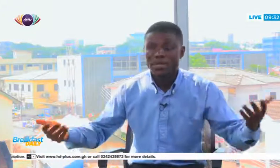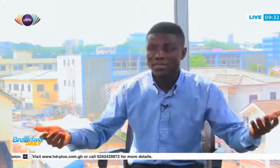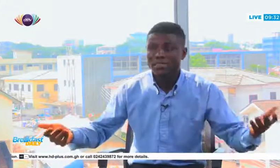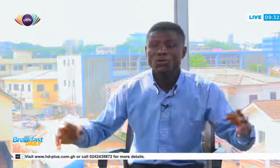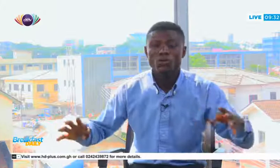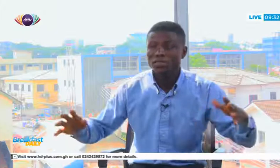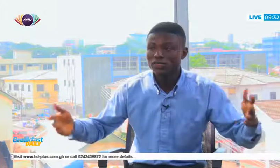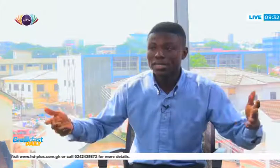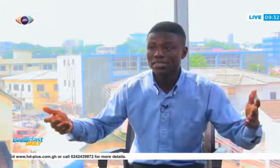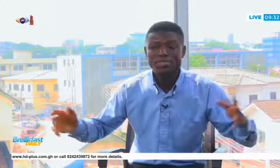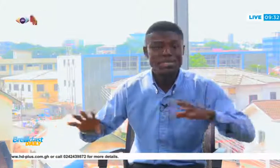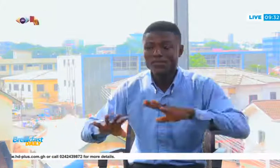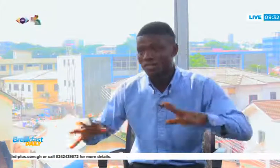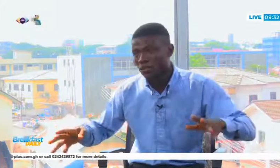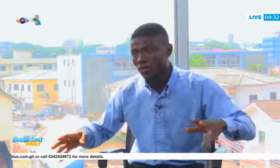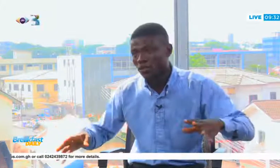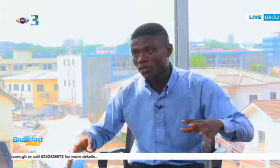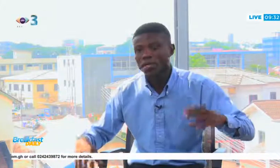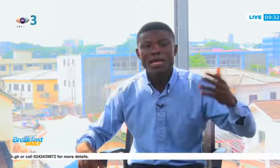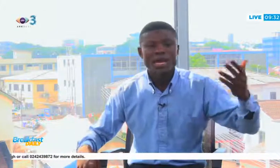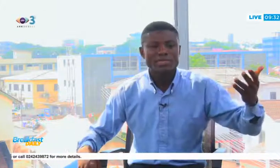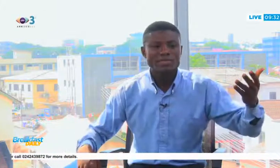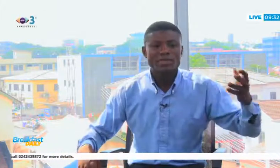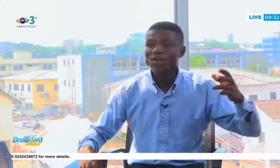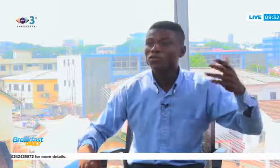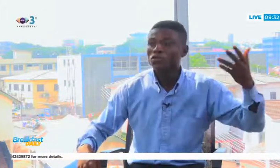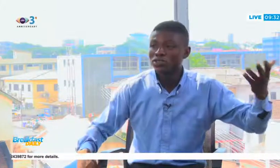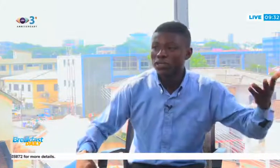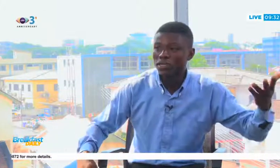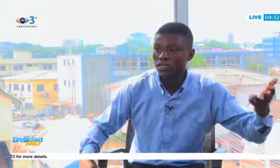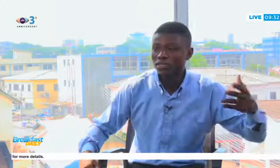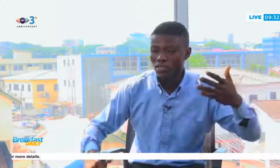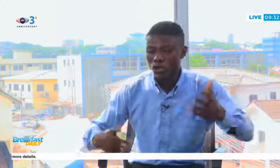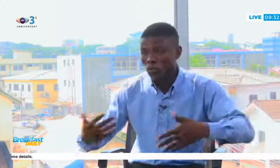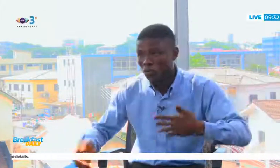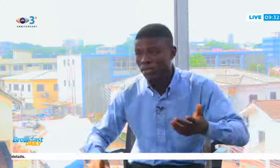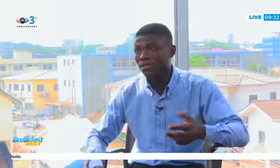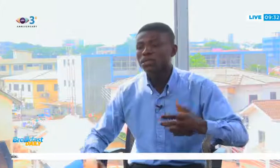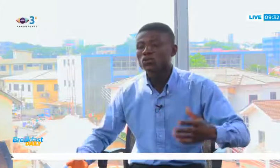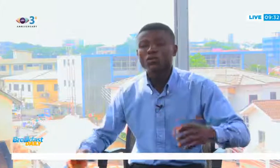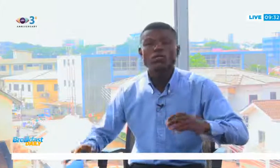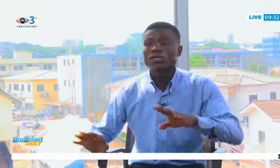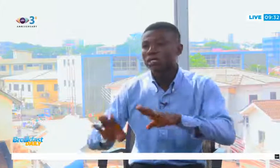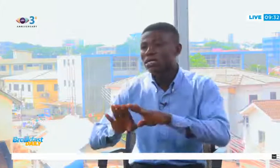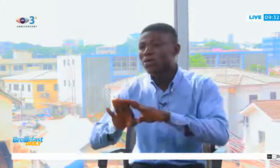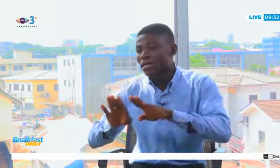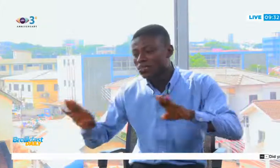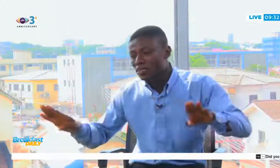practicing inclusiveness in everything we are doing, as we have inclusive education ongoing, so You should there bring them must in be as